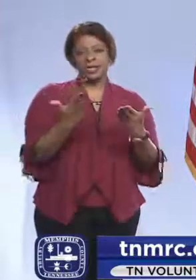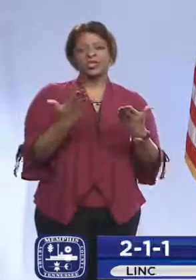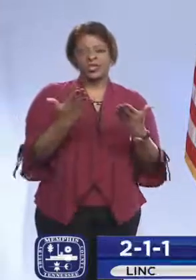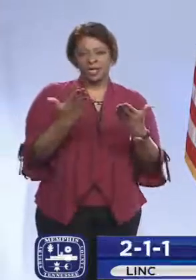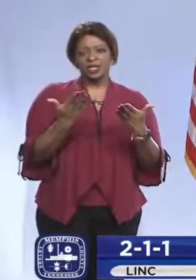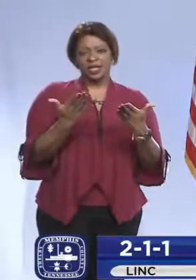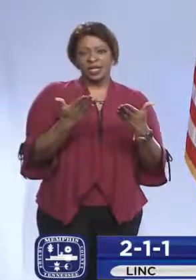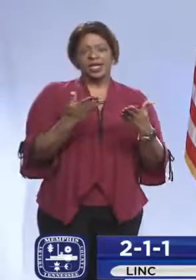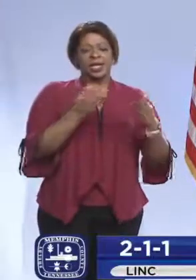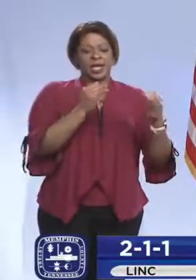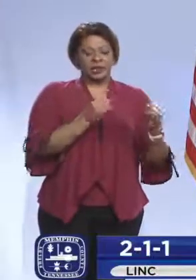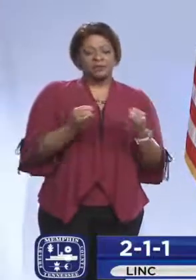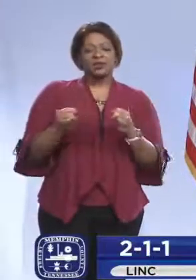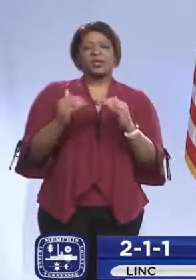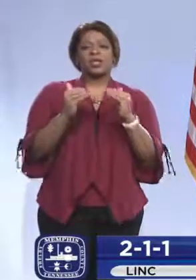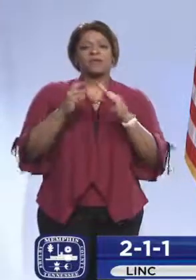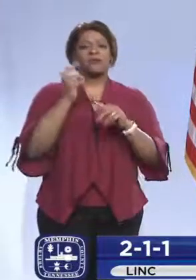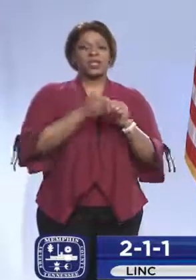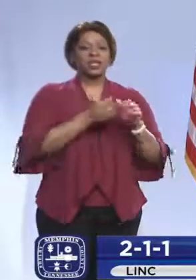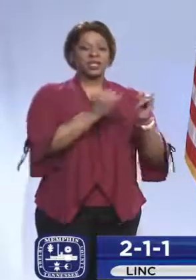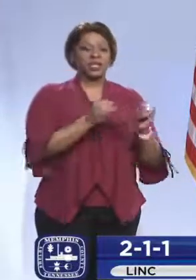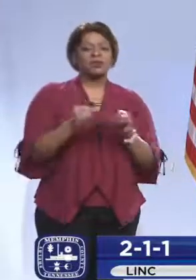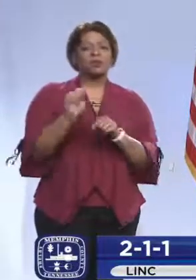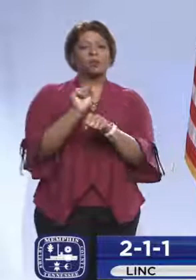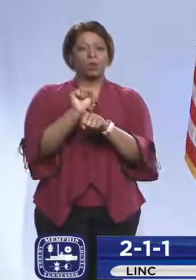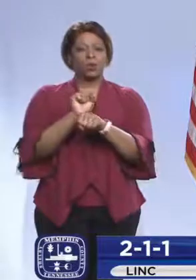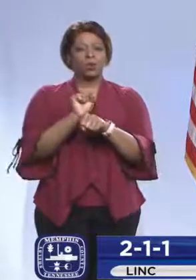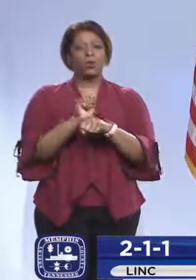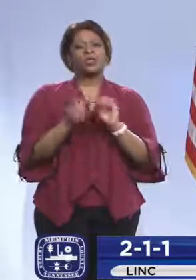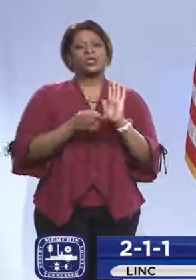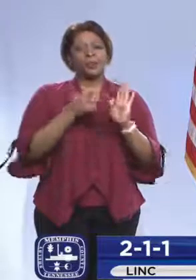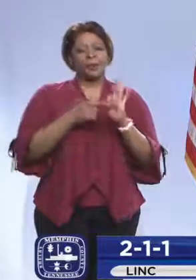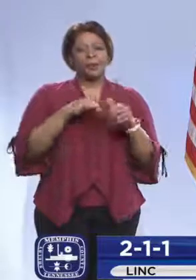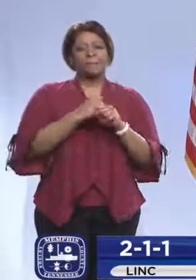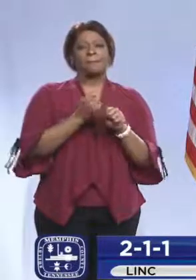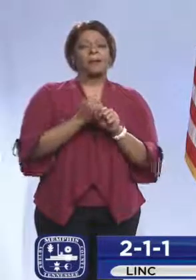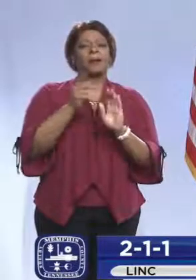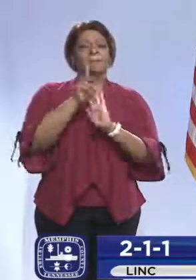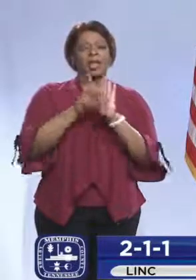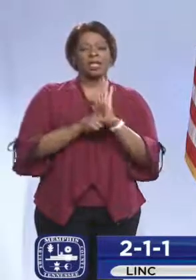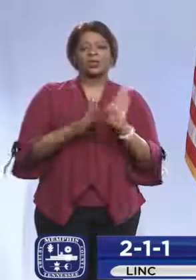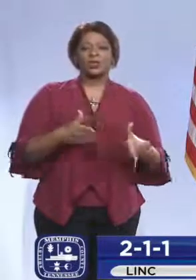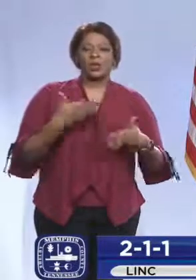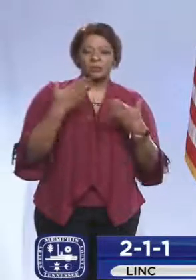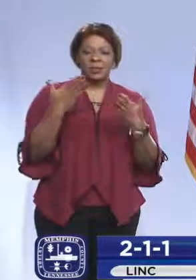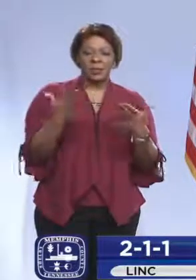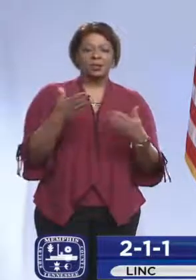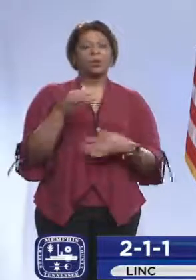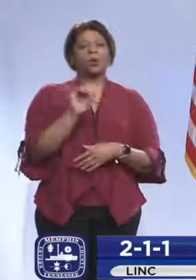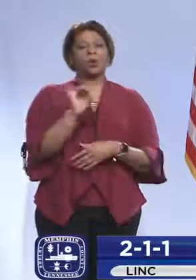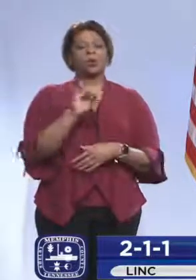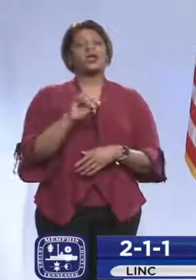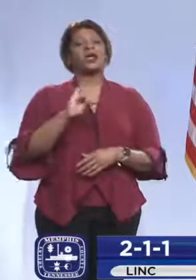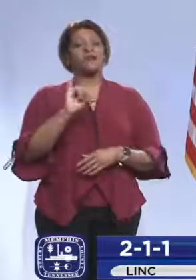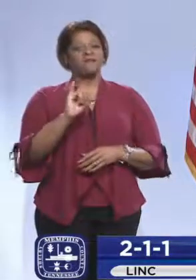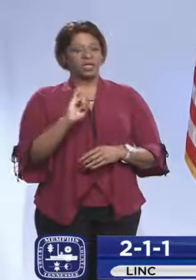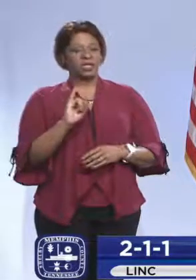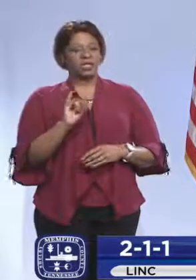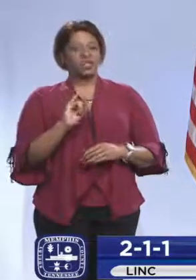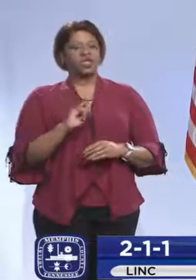the individual level. So for individual employees, we sometimes will make policy recommendations as well as infection